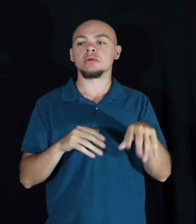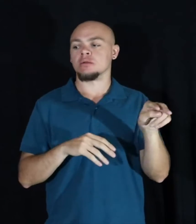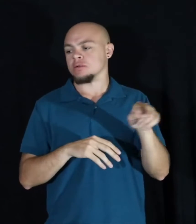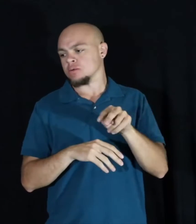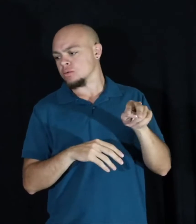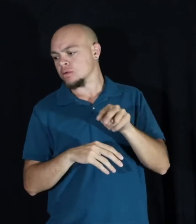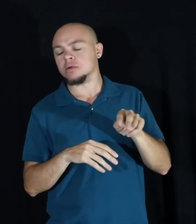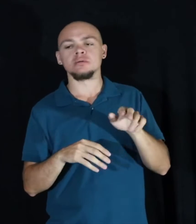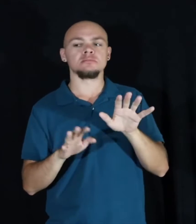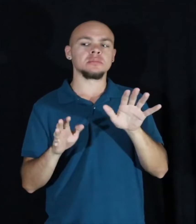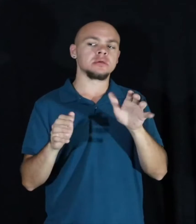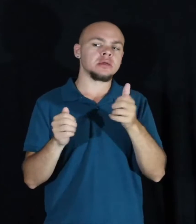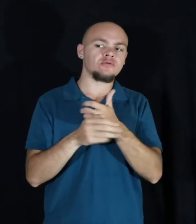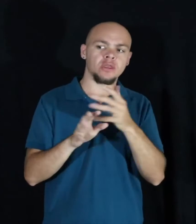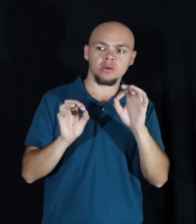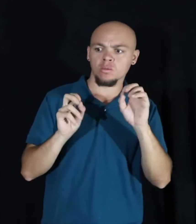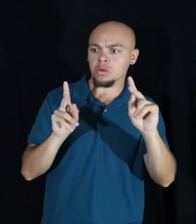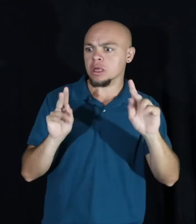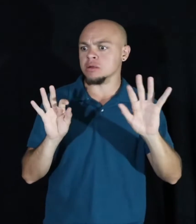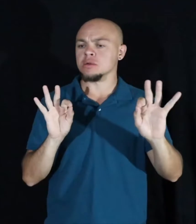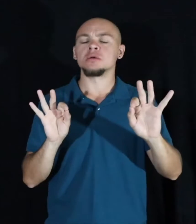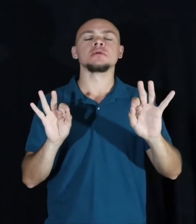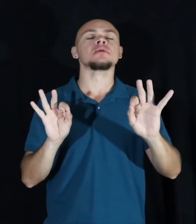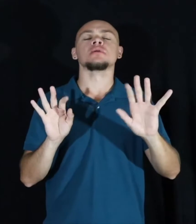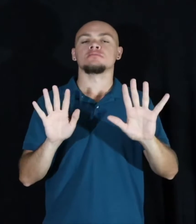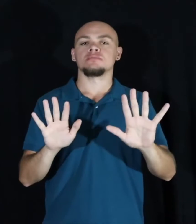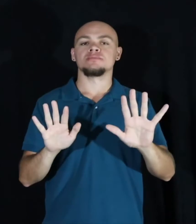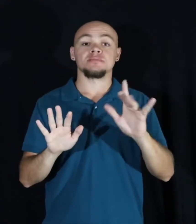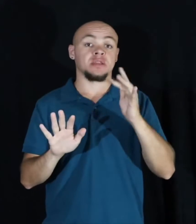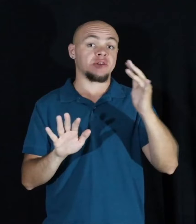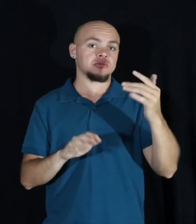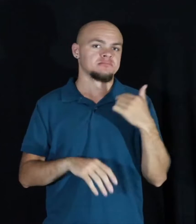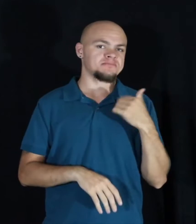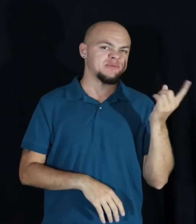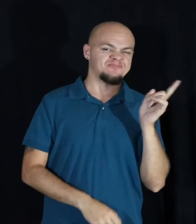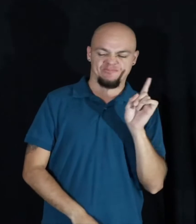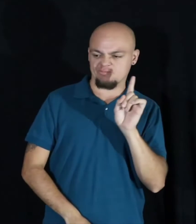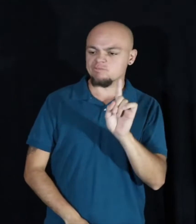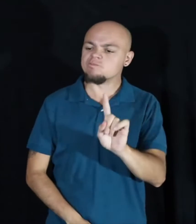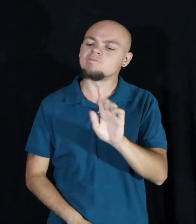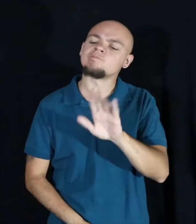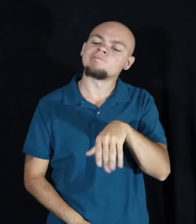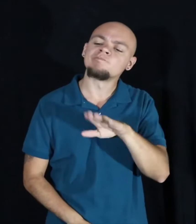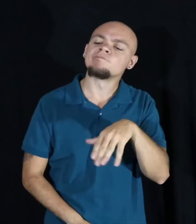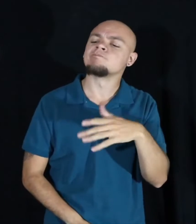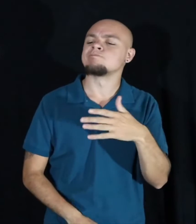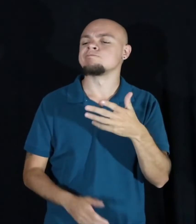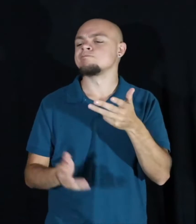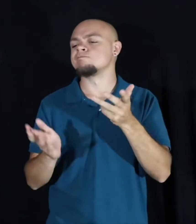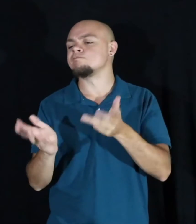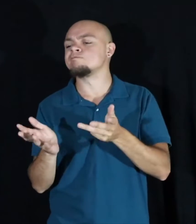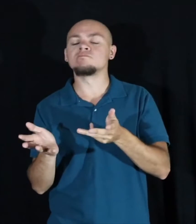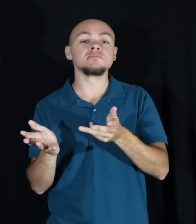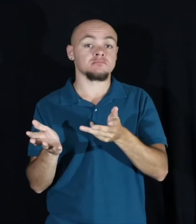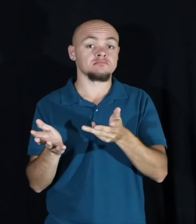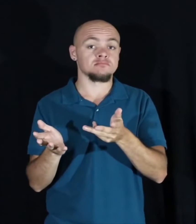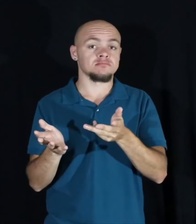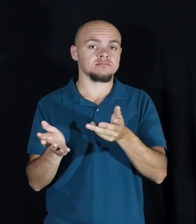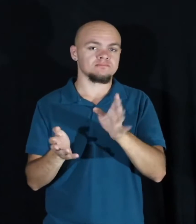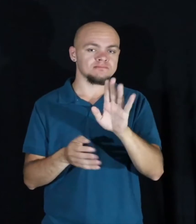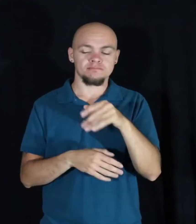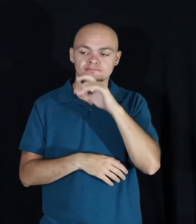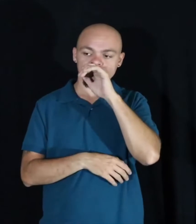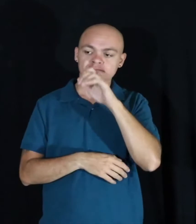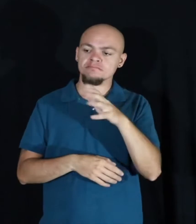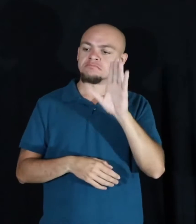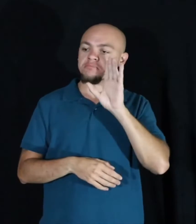over to see how they were doing. Eventually, I decided to go over and talk to them. I walked over,